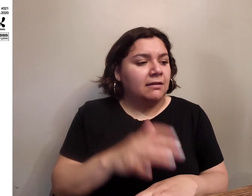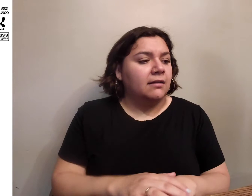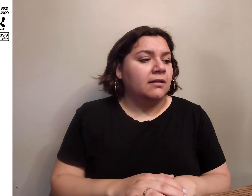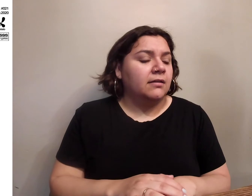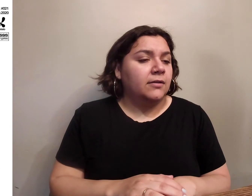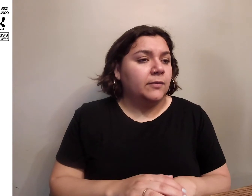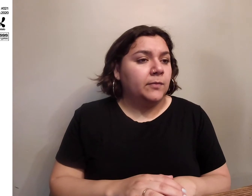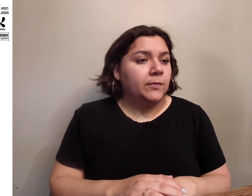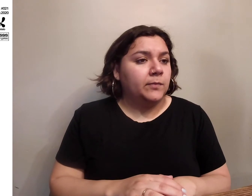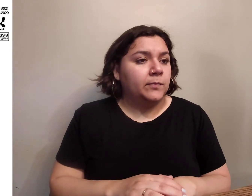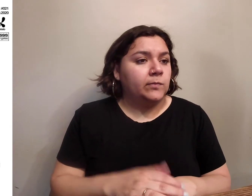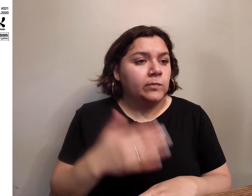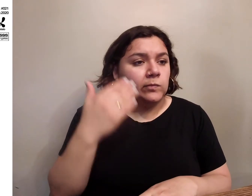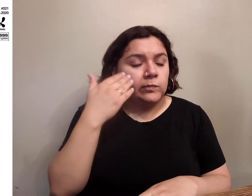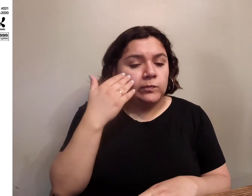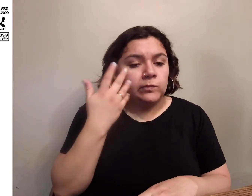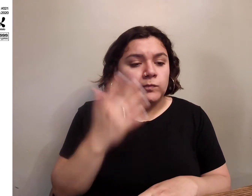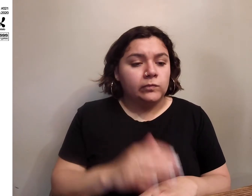there